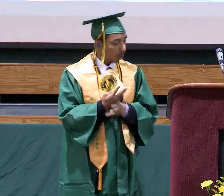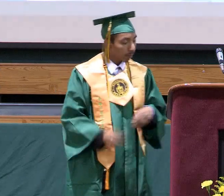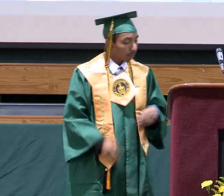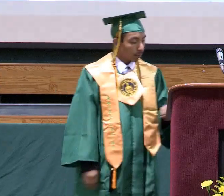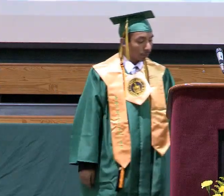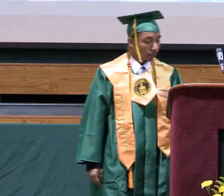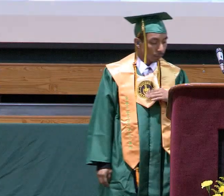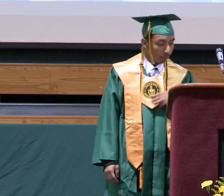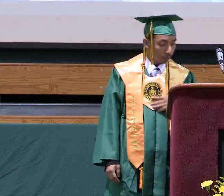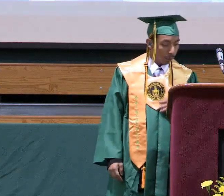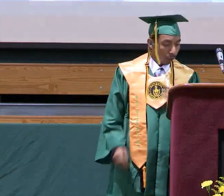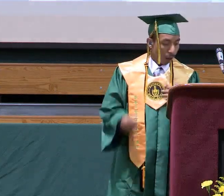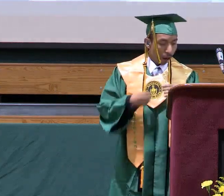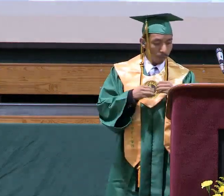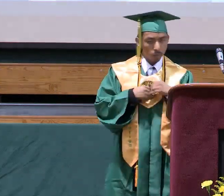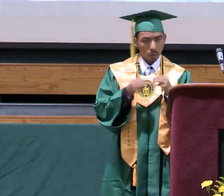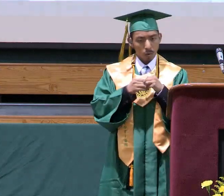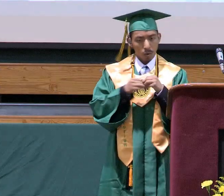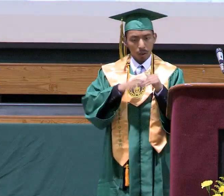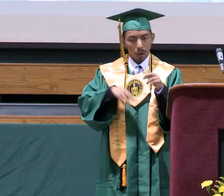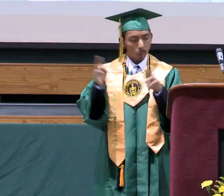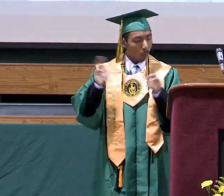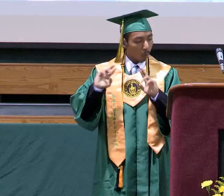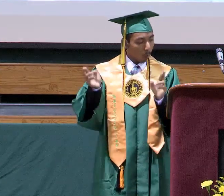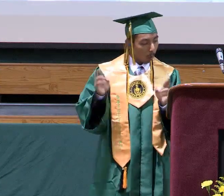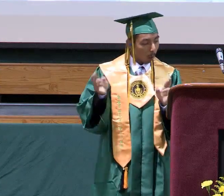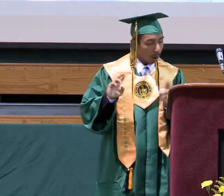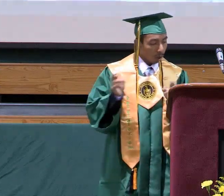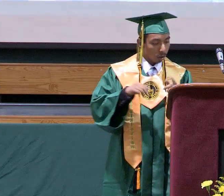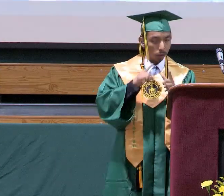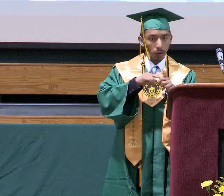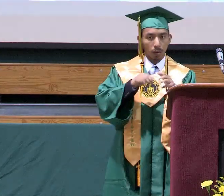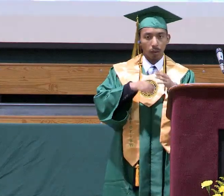We have to keep going. There's much more for me out there in the world.